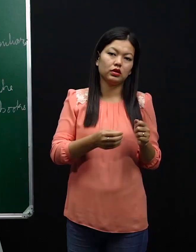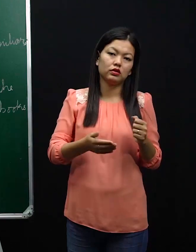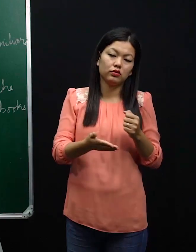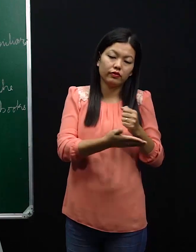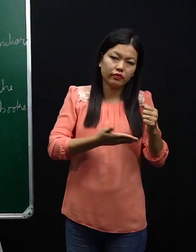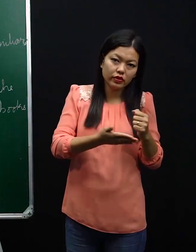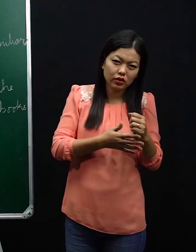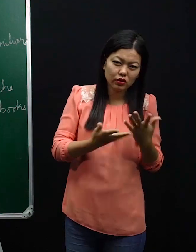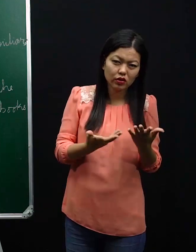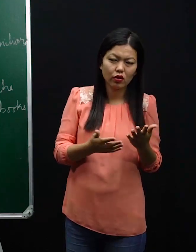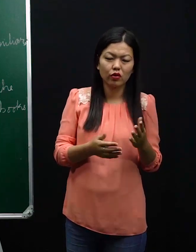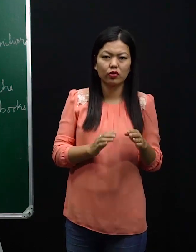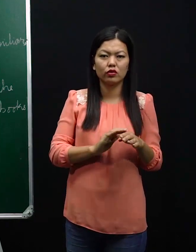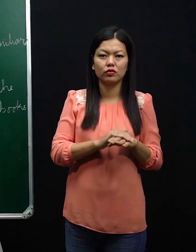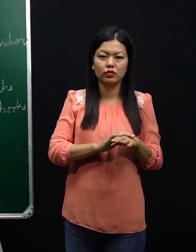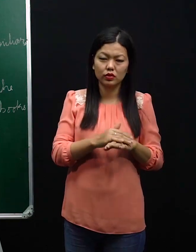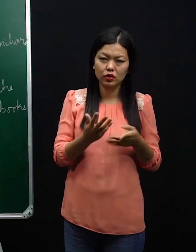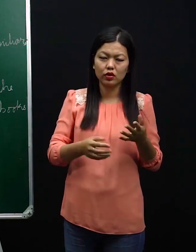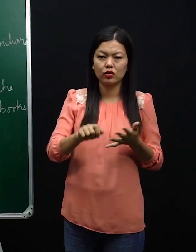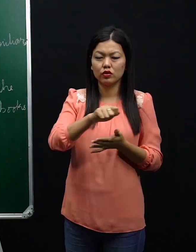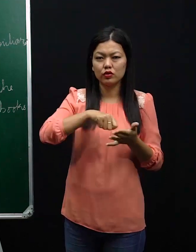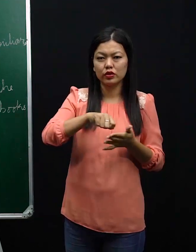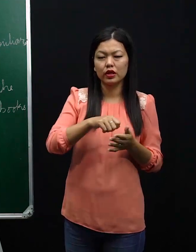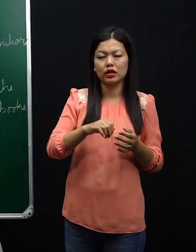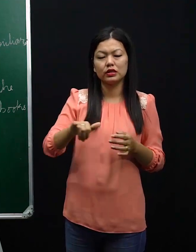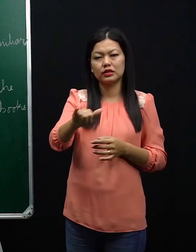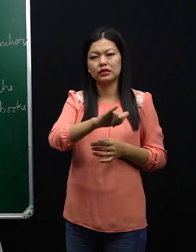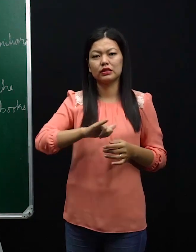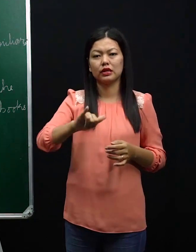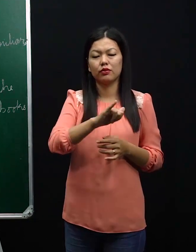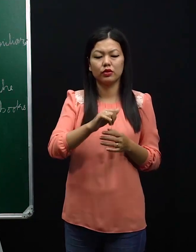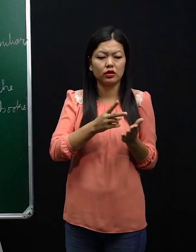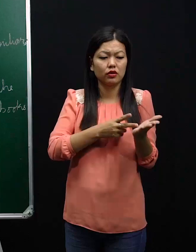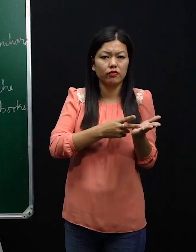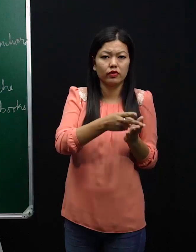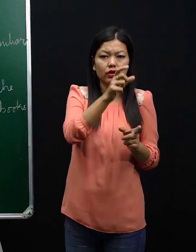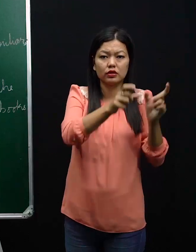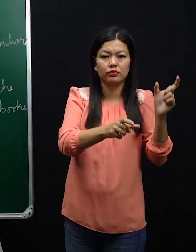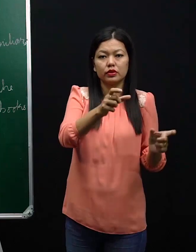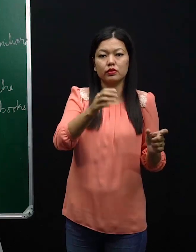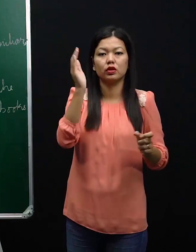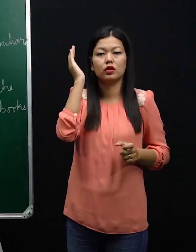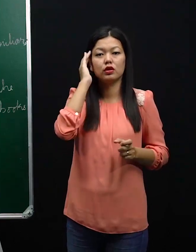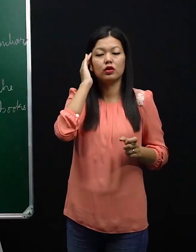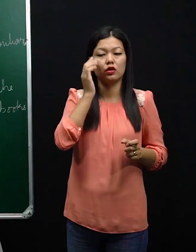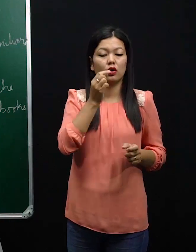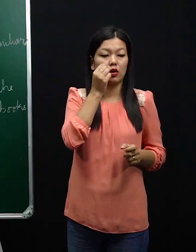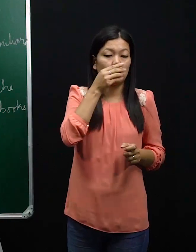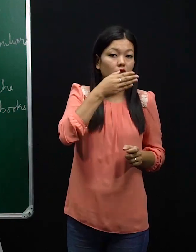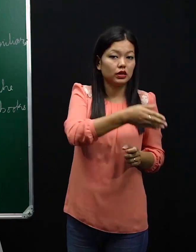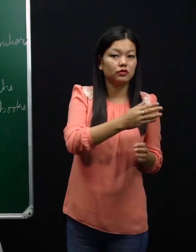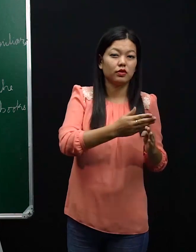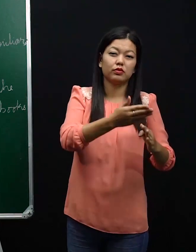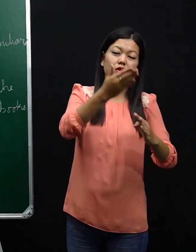not consider him to be anything special, and he had still been living with the hope. I want you to remember, as a young boy, he would